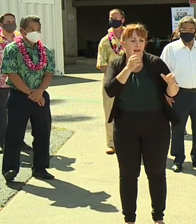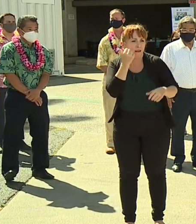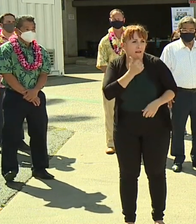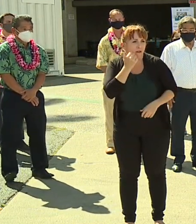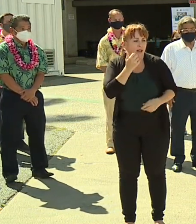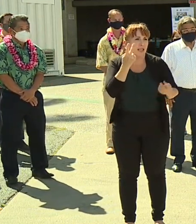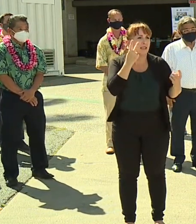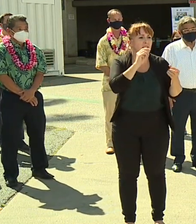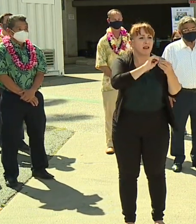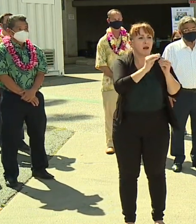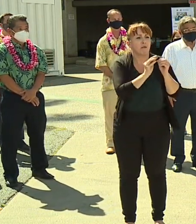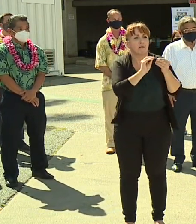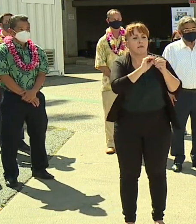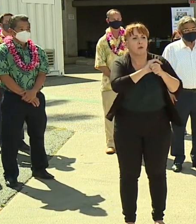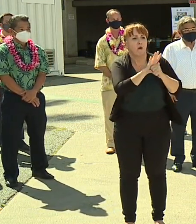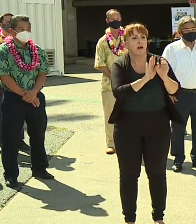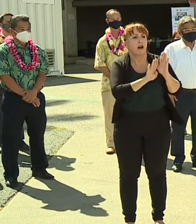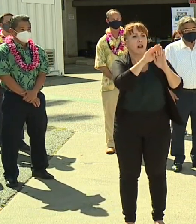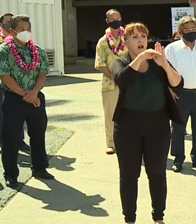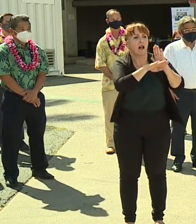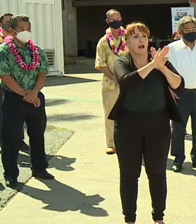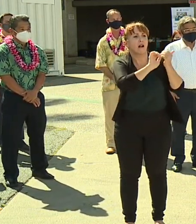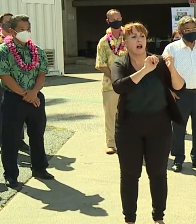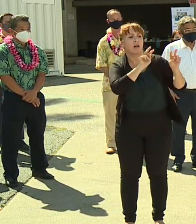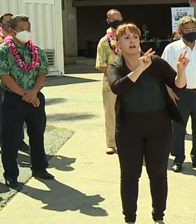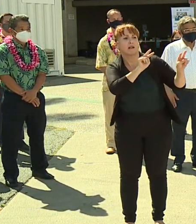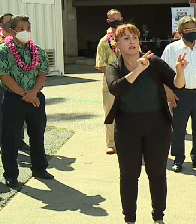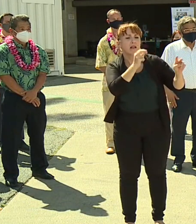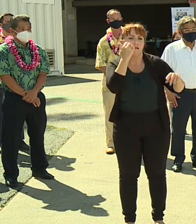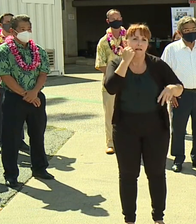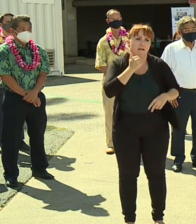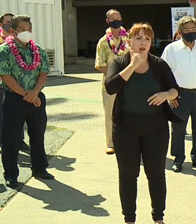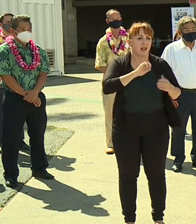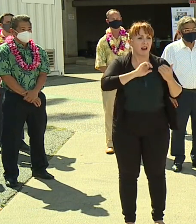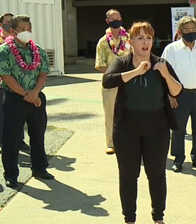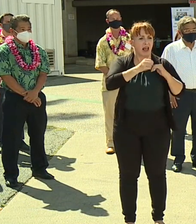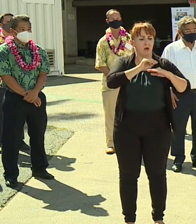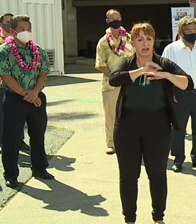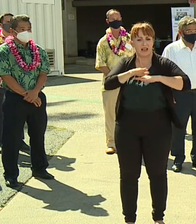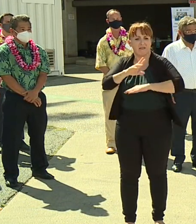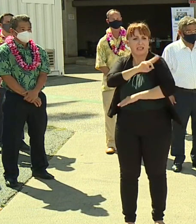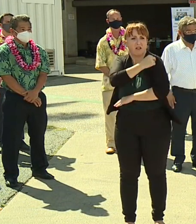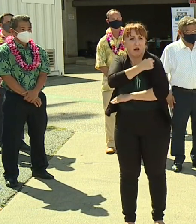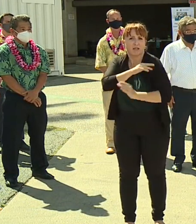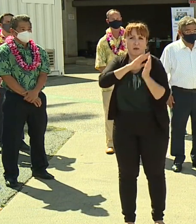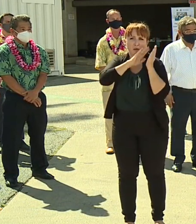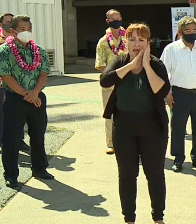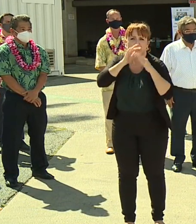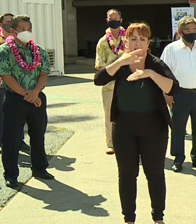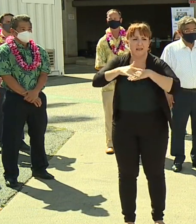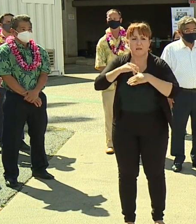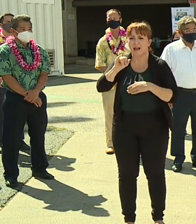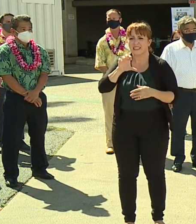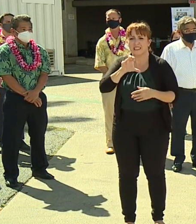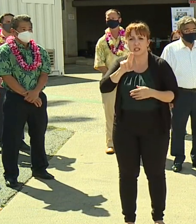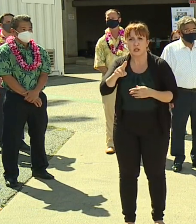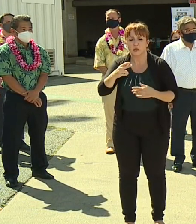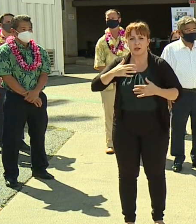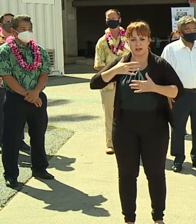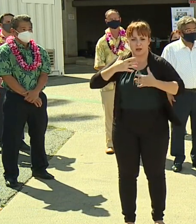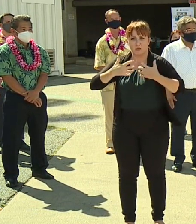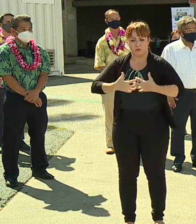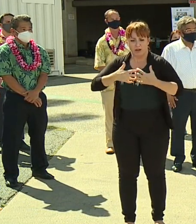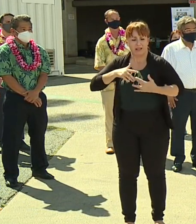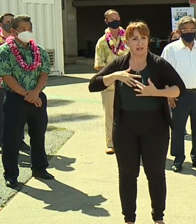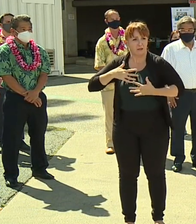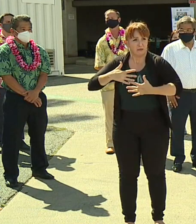happening in terms of the number of cases and the impact on our healthcare system, from hospital beds to ICU beds to ventilators and everything